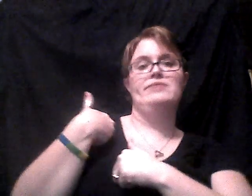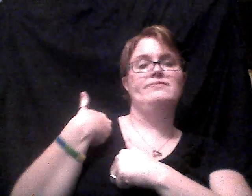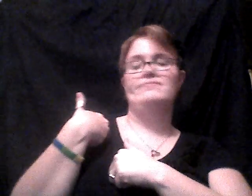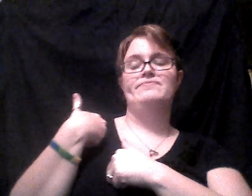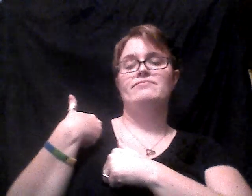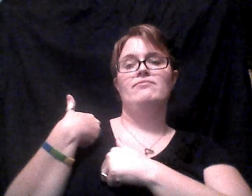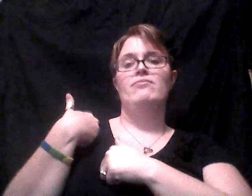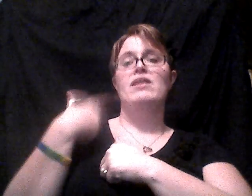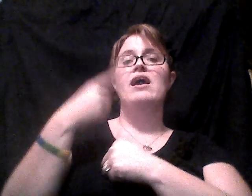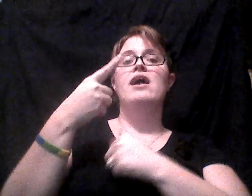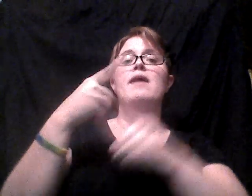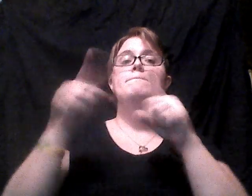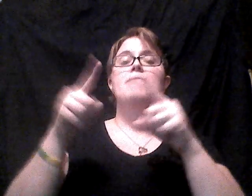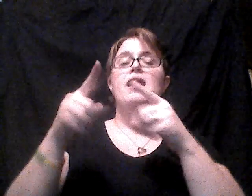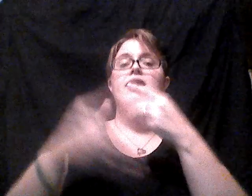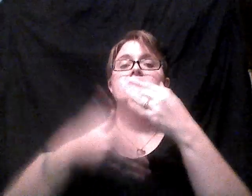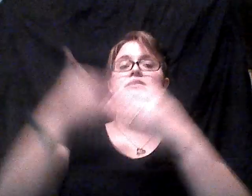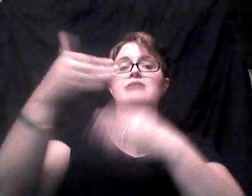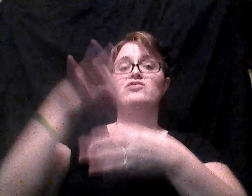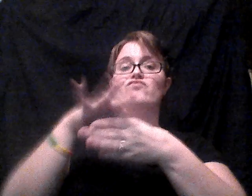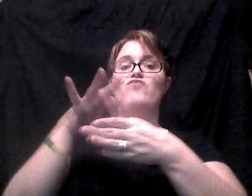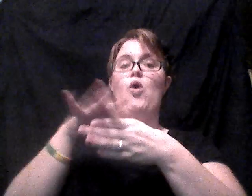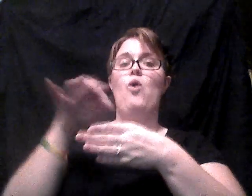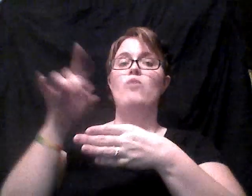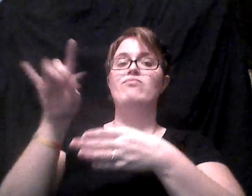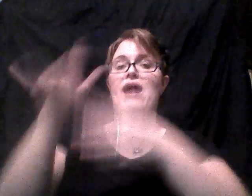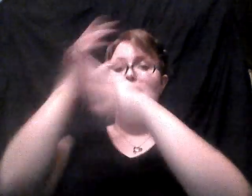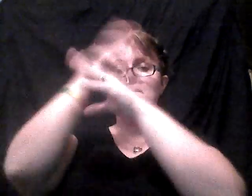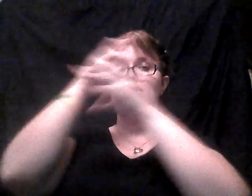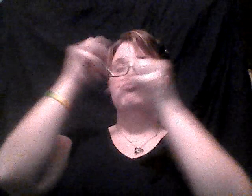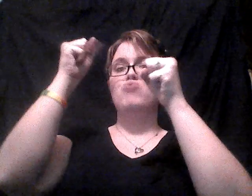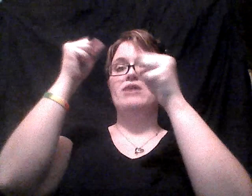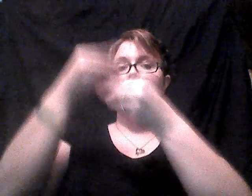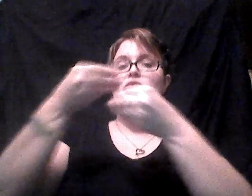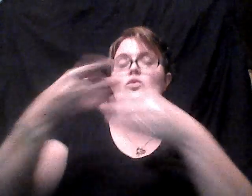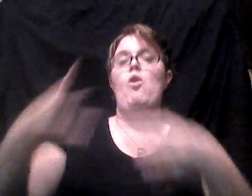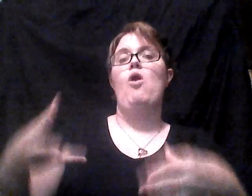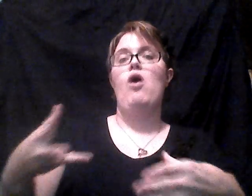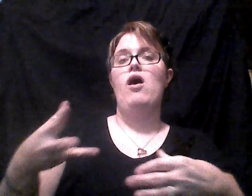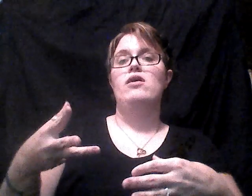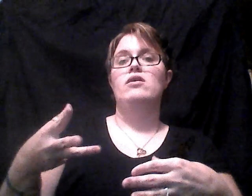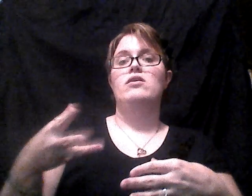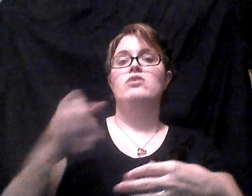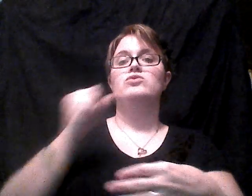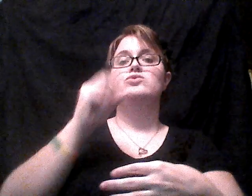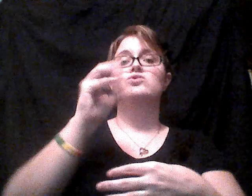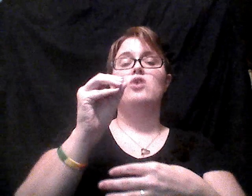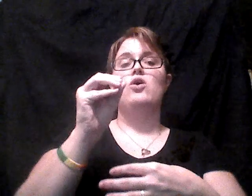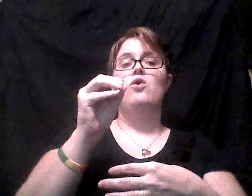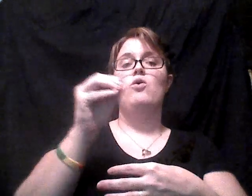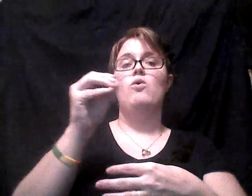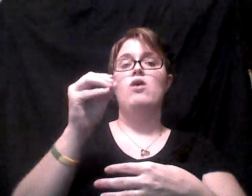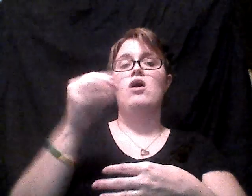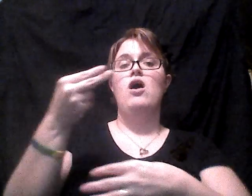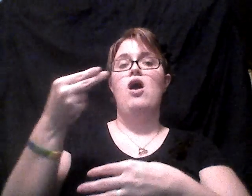in 1929, but you need to know that. Laissez-faire. Put your hands up. Put your hands up 10 times if you have to. Herbert Hoover mismanaged the